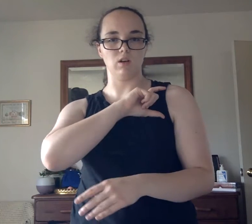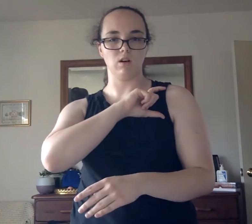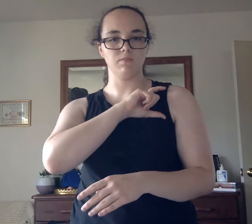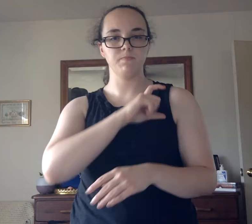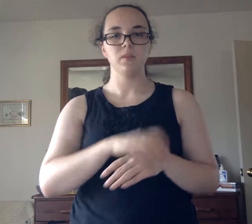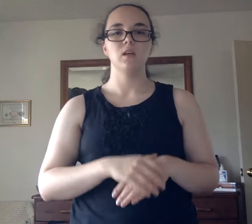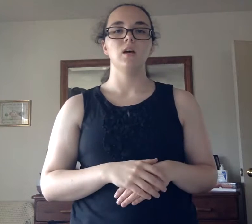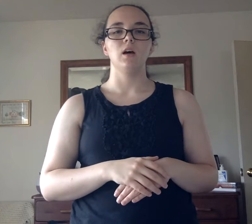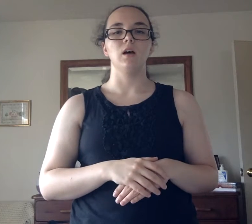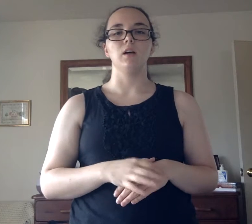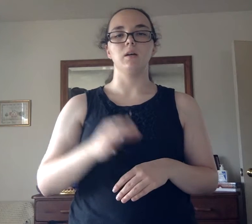guard.